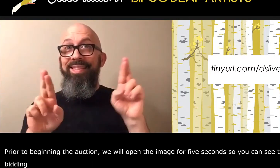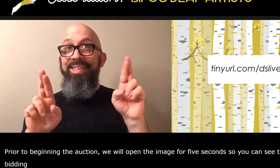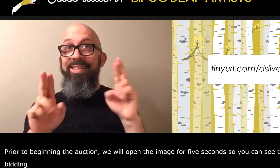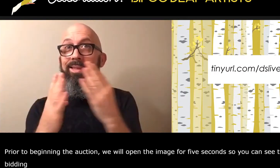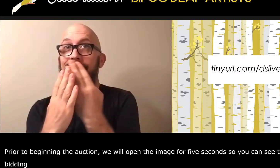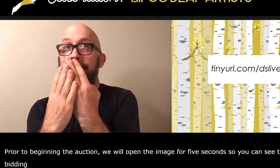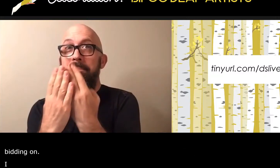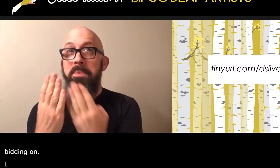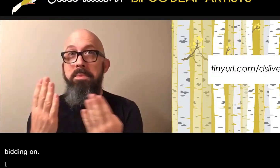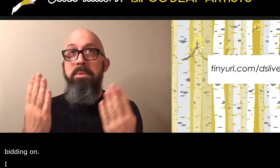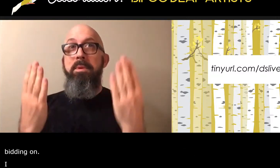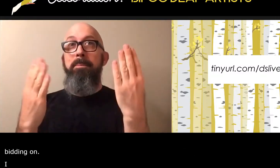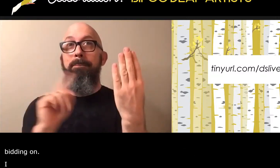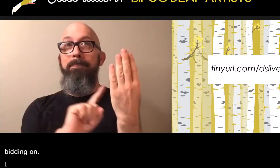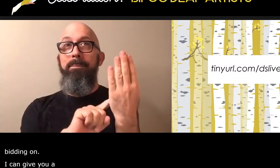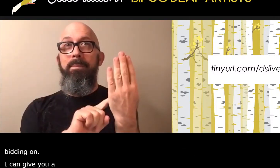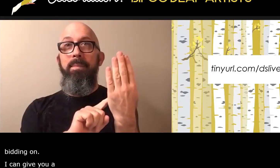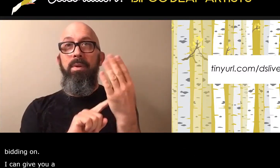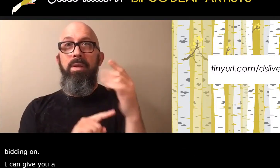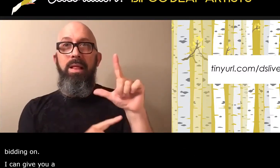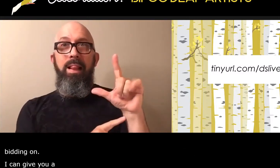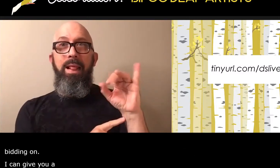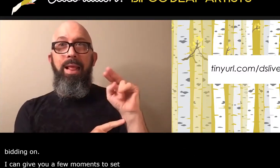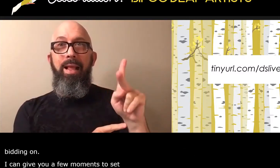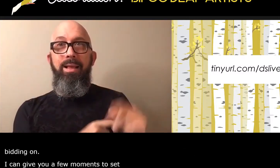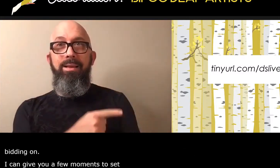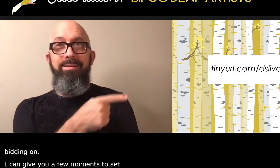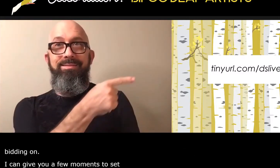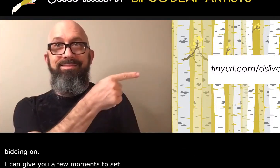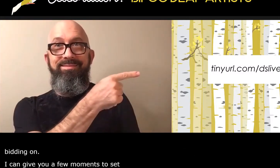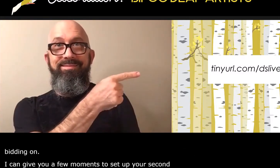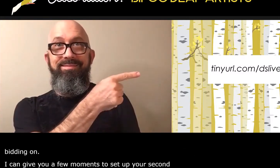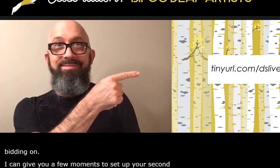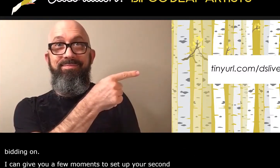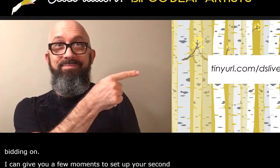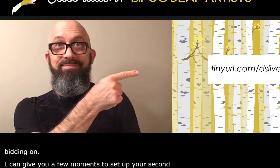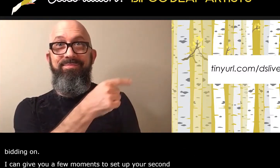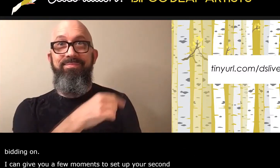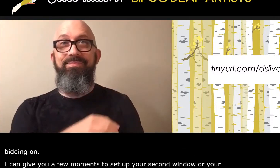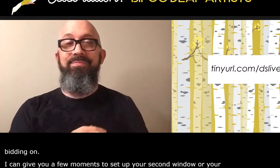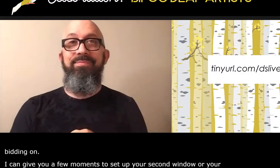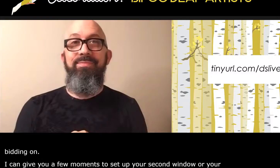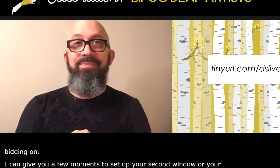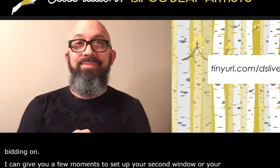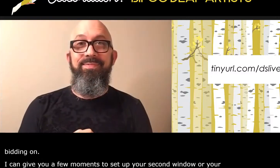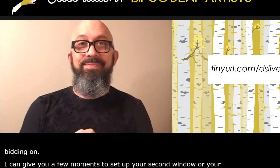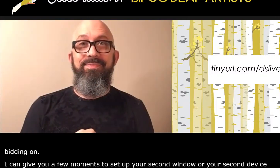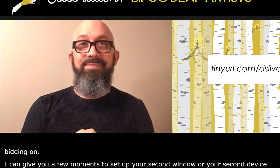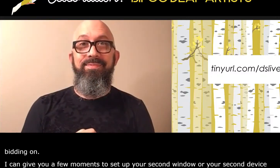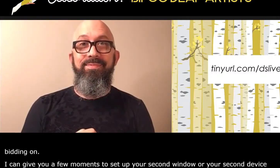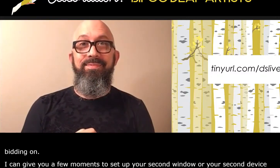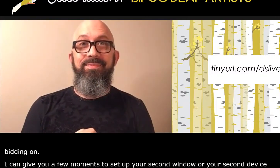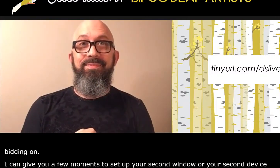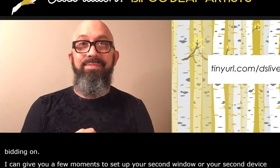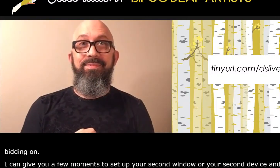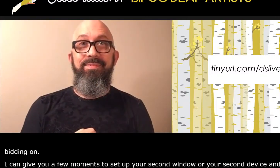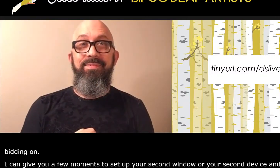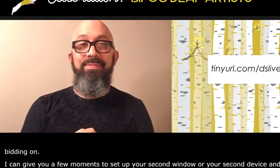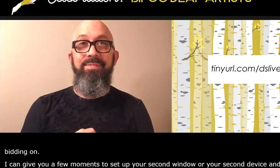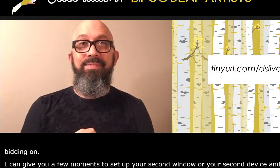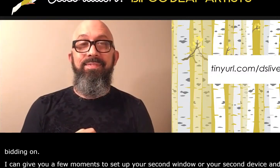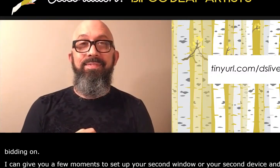few moments to set up your second window or your second device and click on the link that you see on the